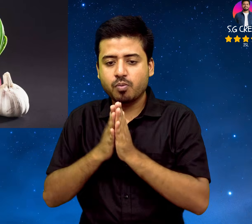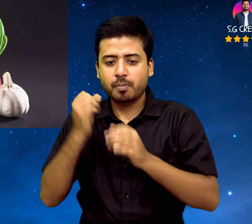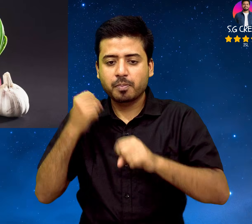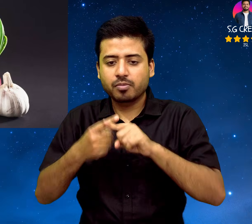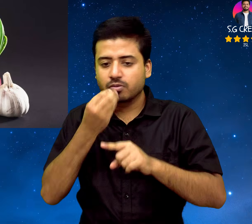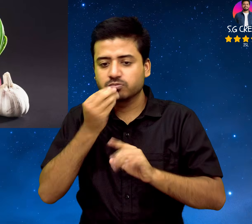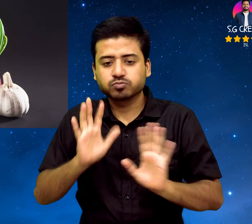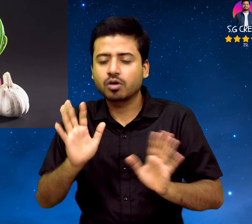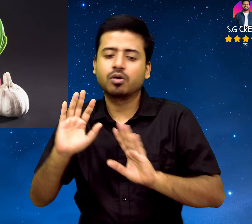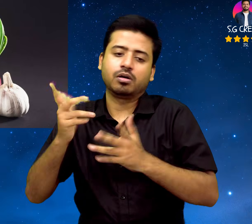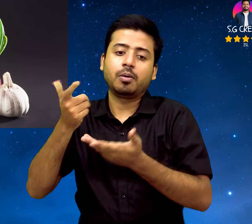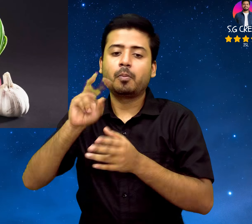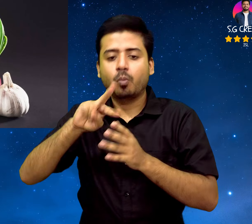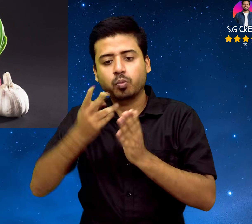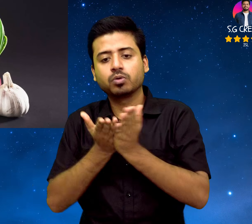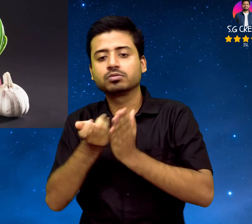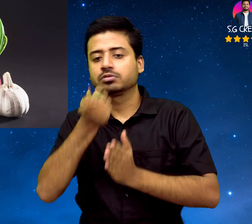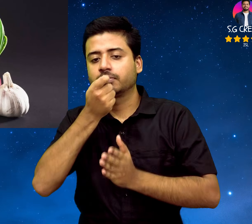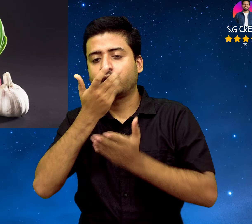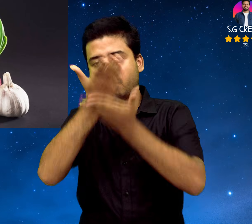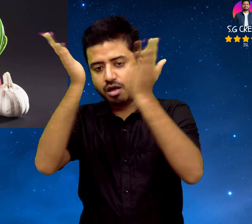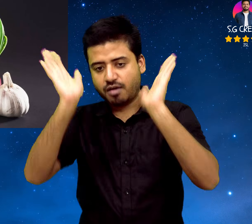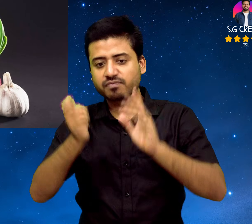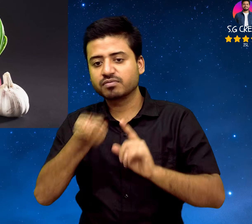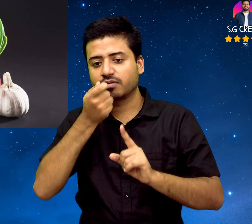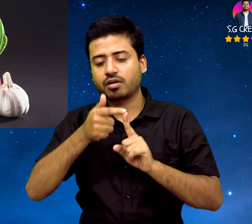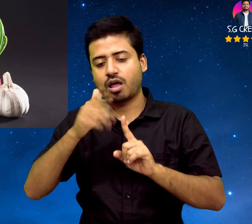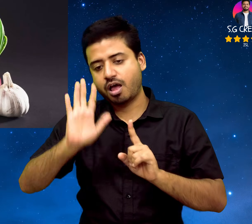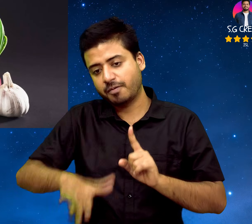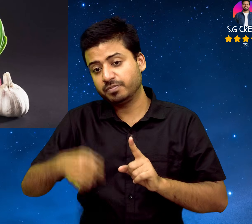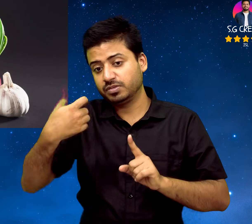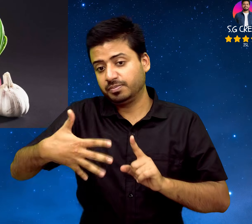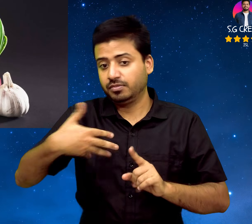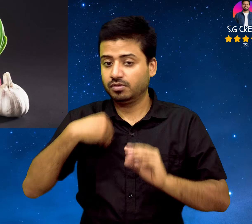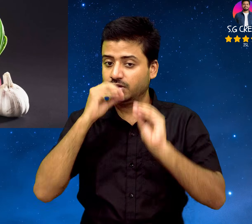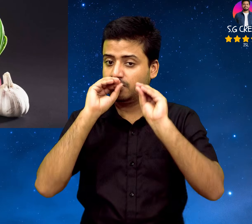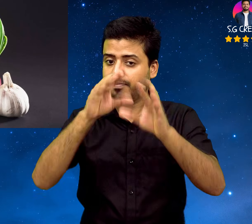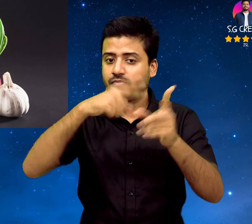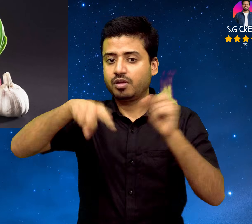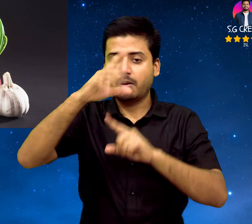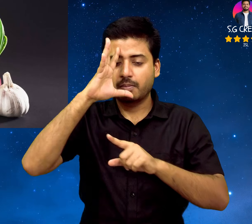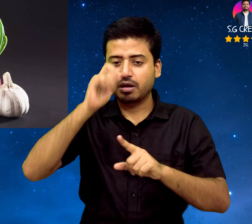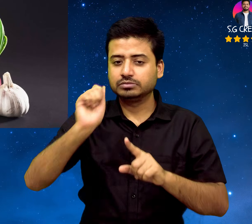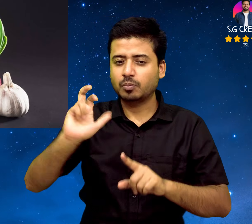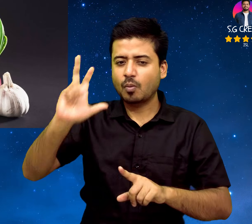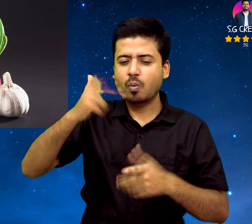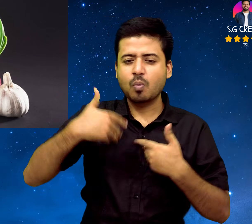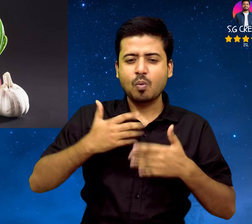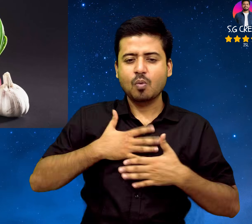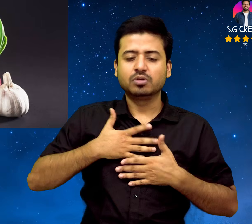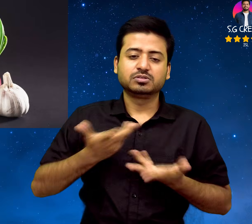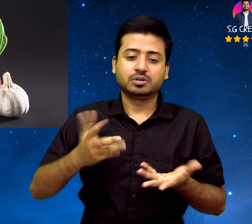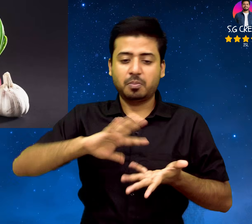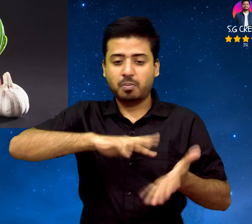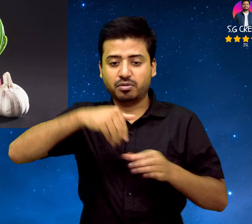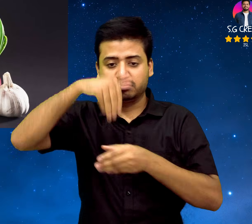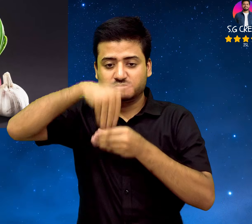can bind to and damage cellular DNA. 4. Modulation of immune surveillance and antimicrobial defense.